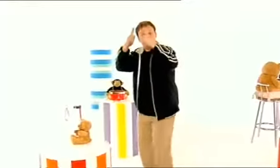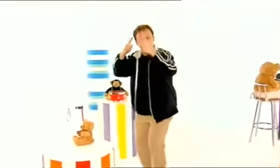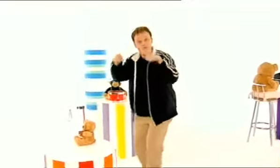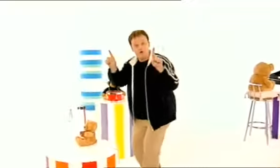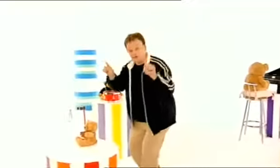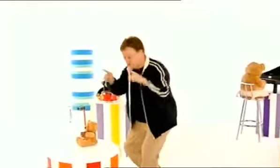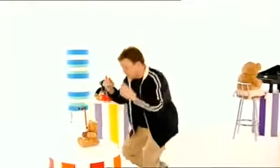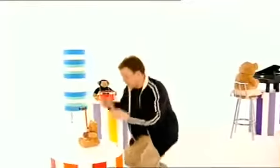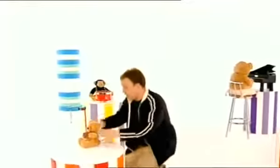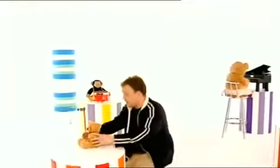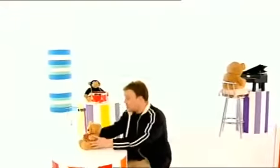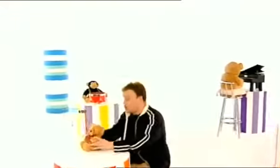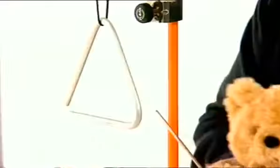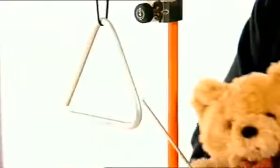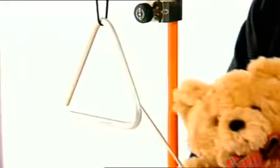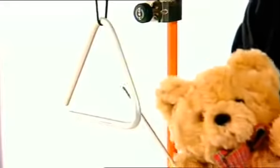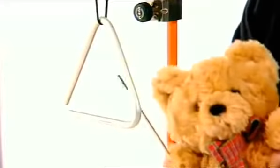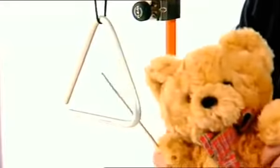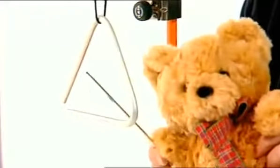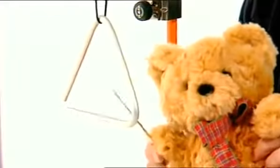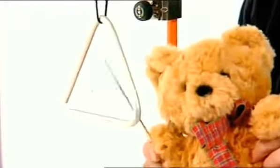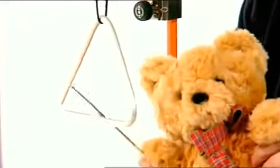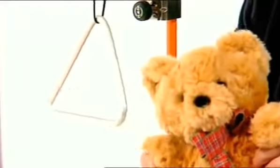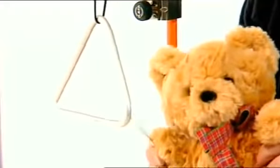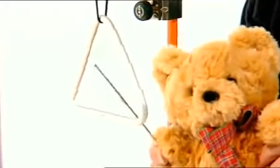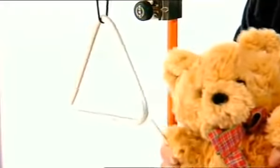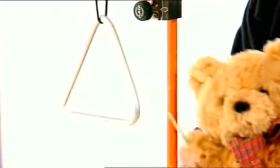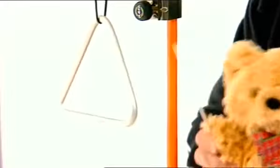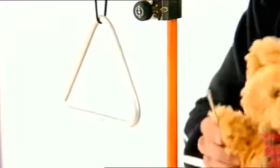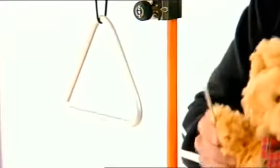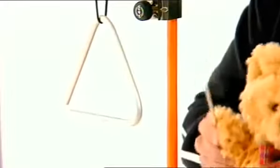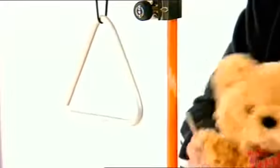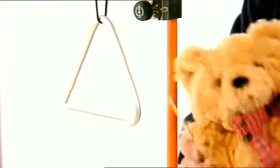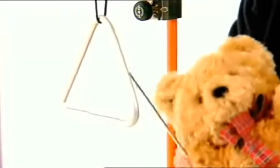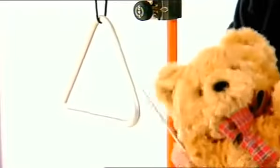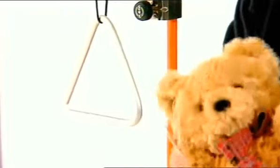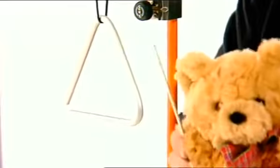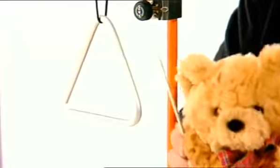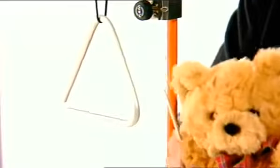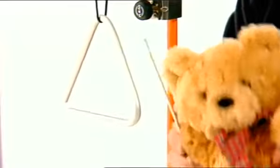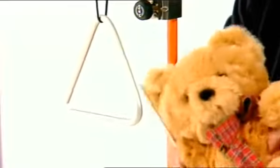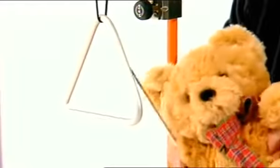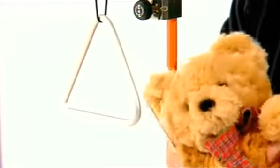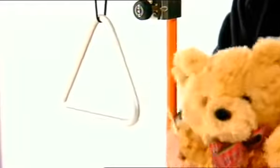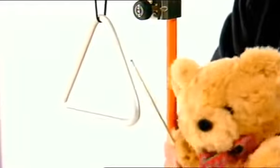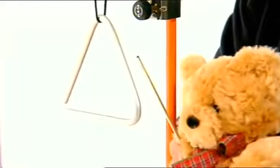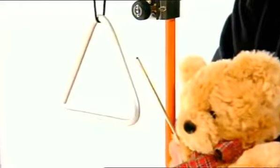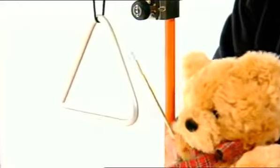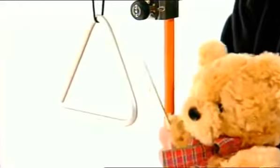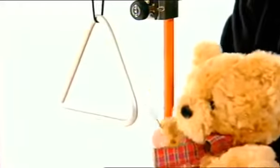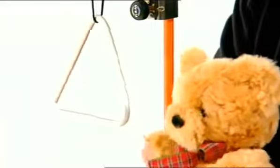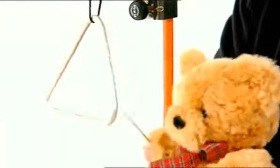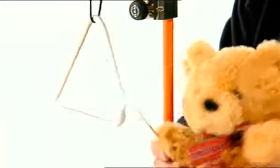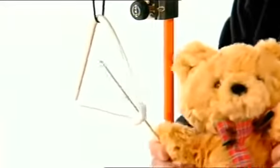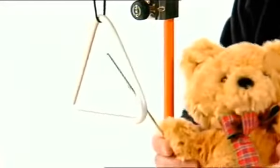make music. Triangle. Come on, let's use it. Triangle. Come